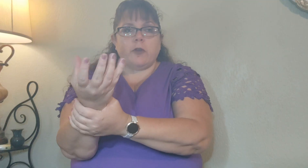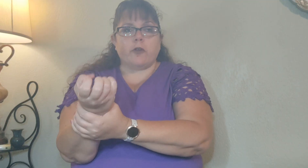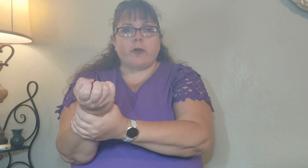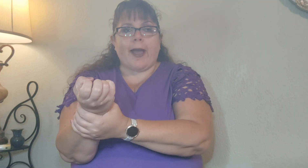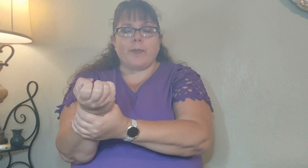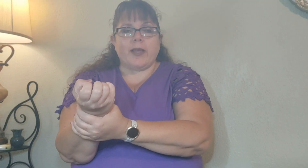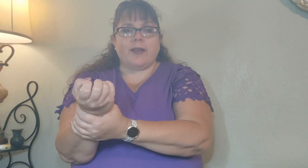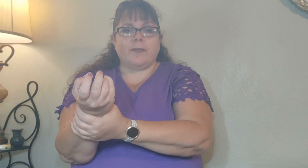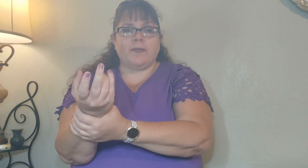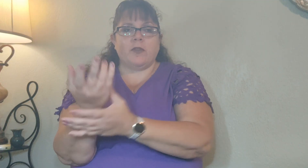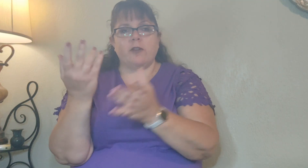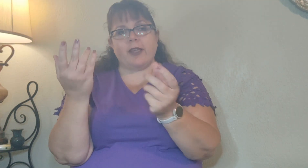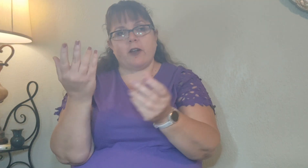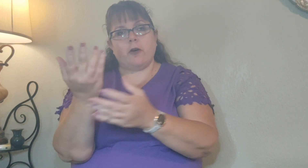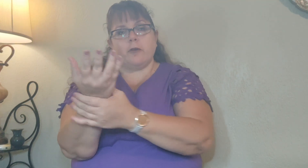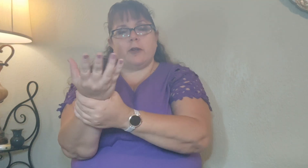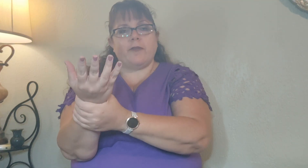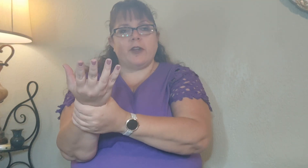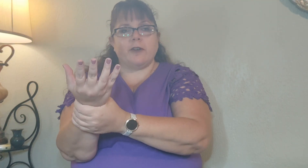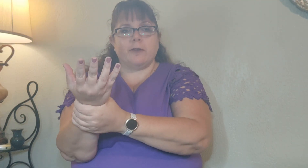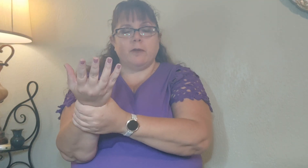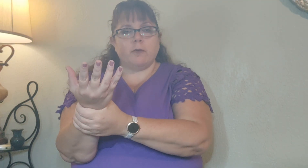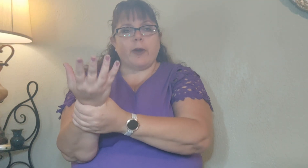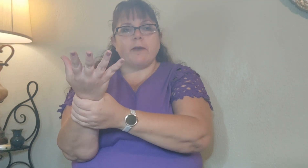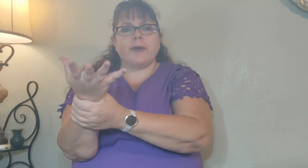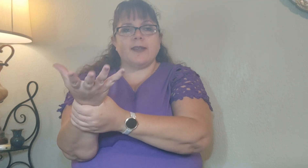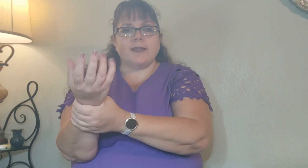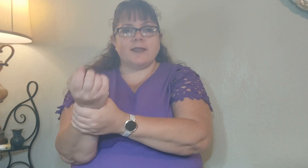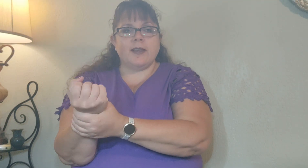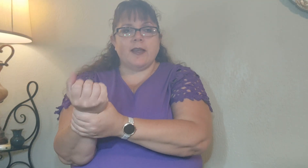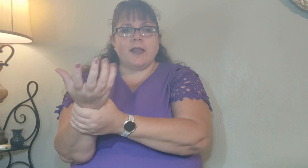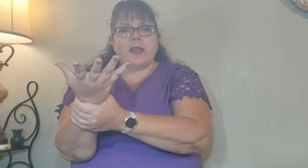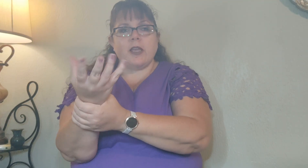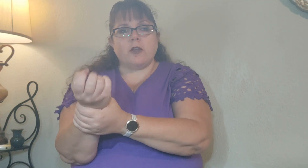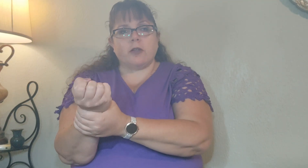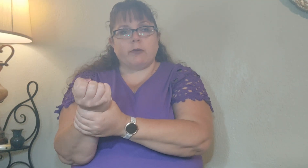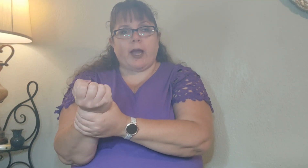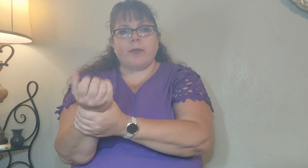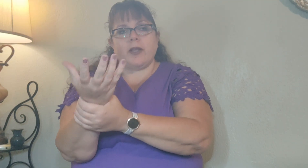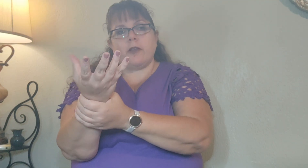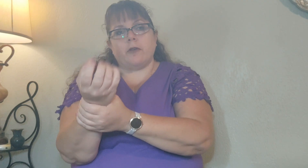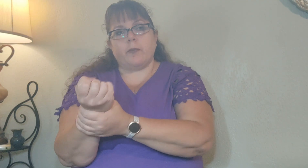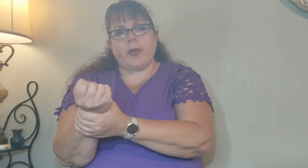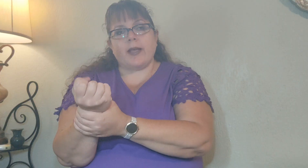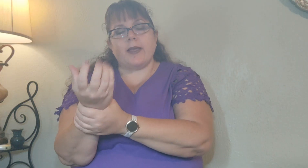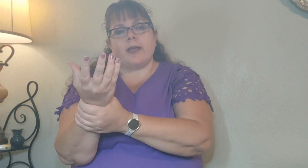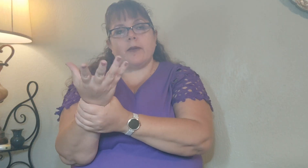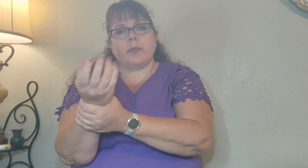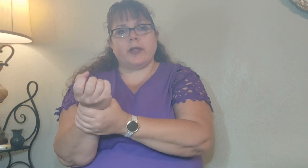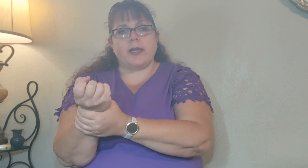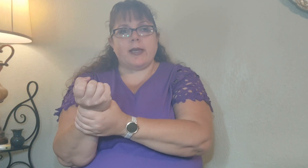you're grabbing. You take a hold of your right wrist and you're grabbing, you're begging,